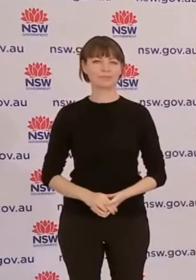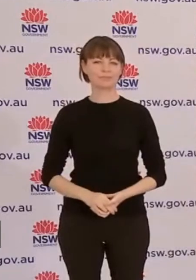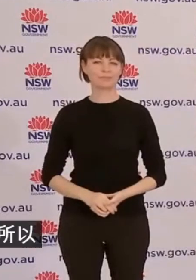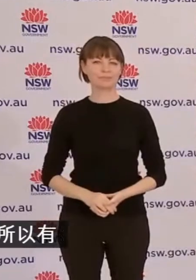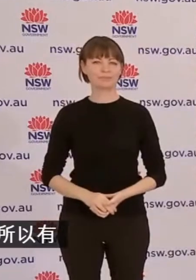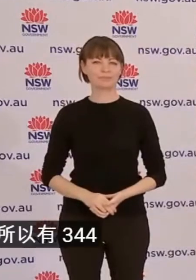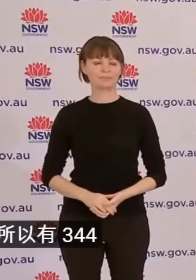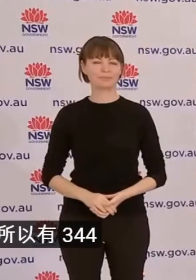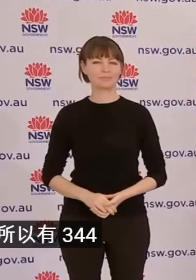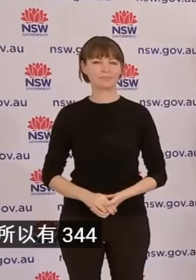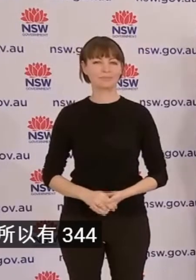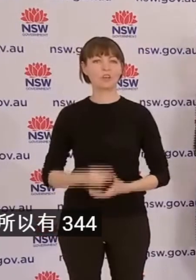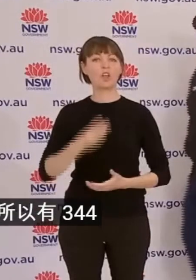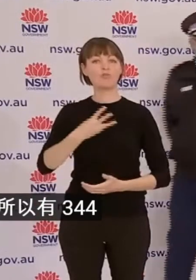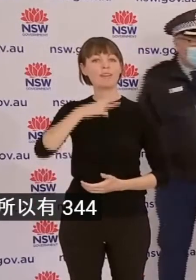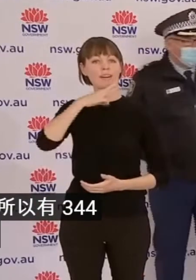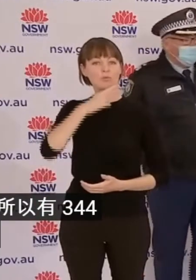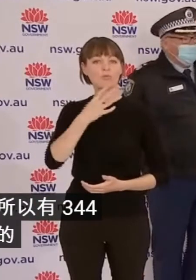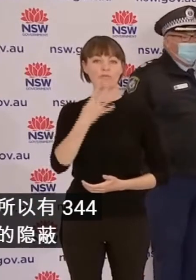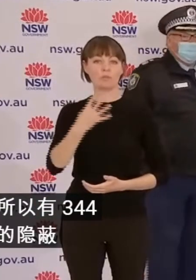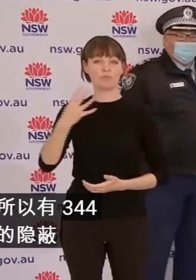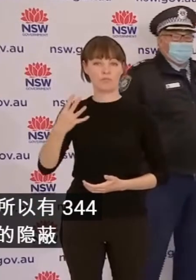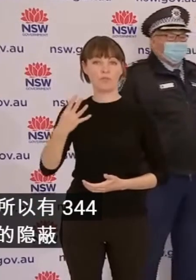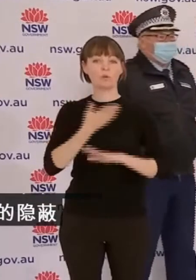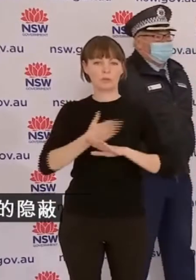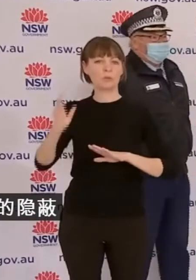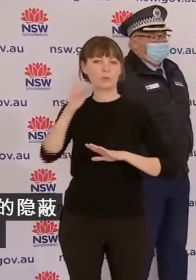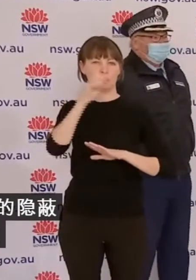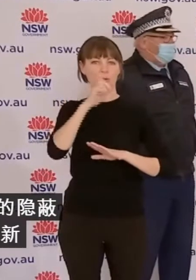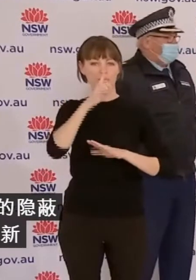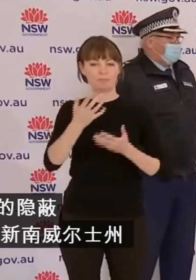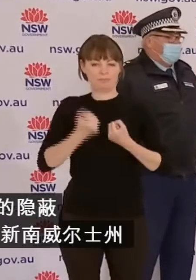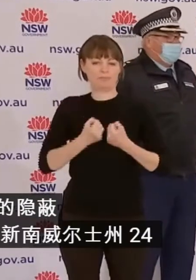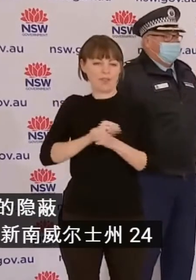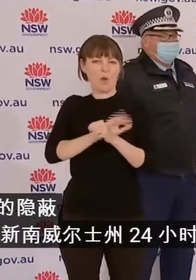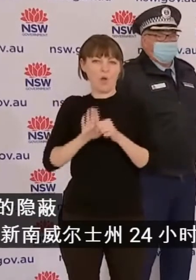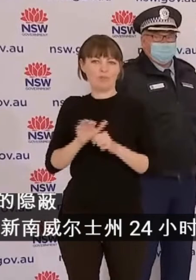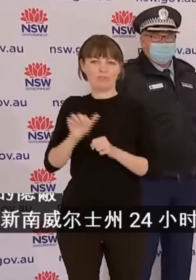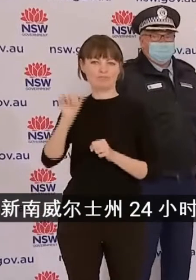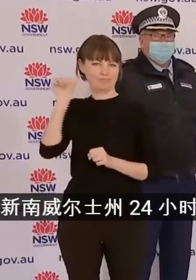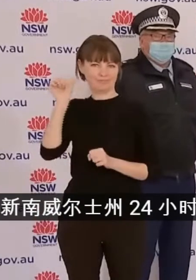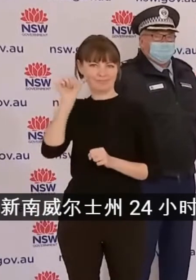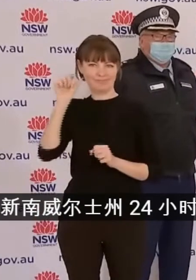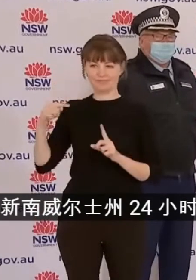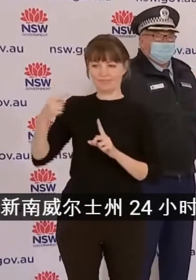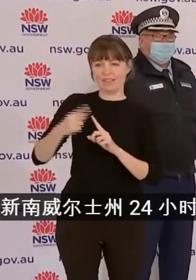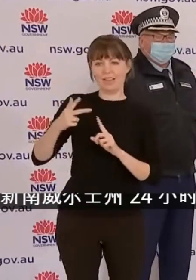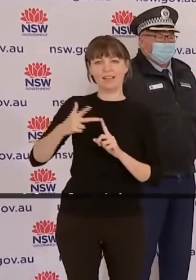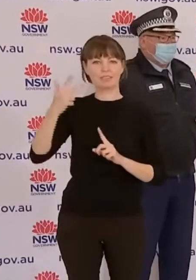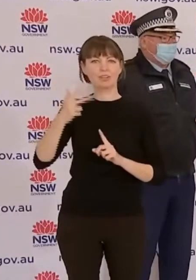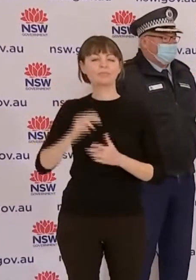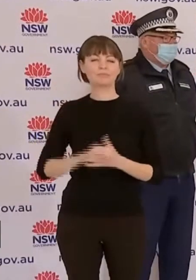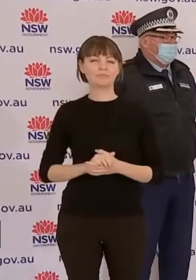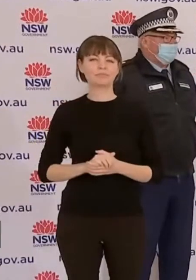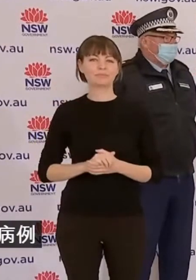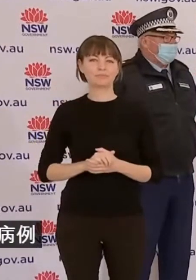Thank you, Premier. So there were 344 locally acquired cases of COVID reported in New South Wales to 24 hours to 8 p.m. and there